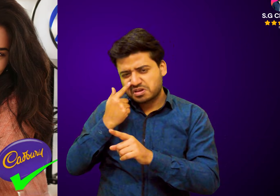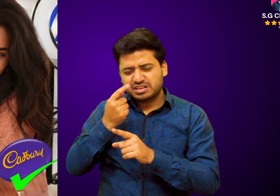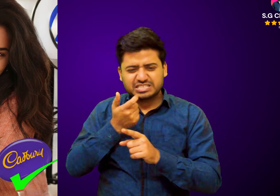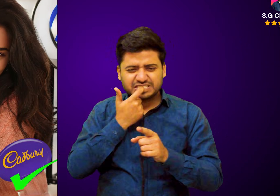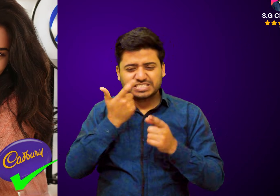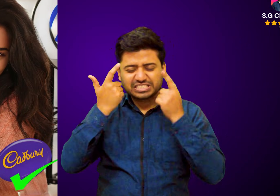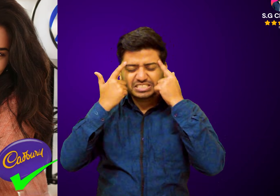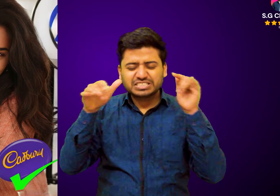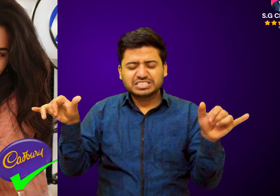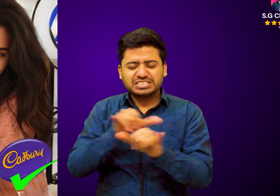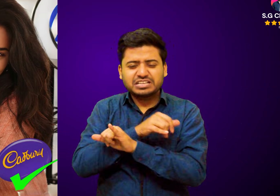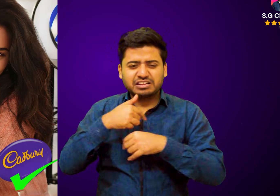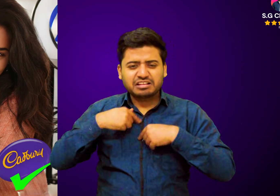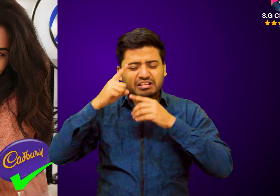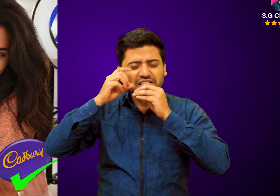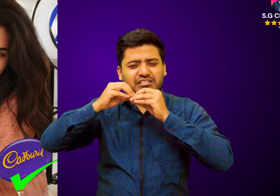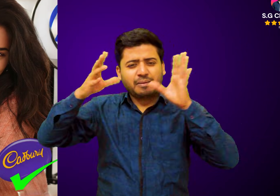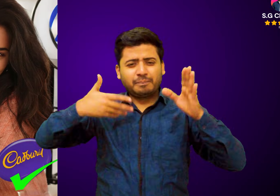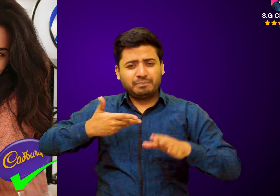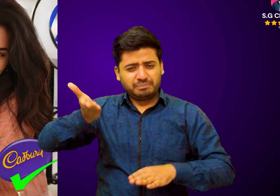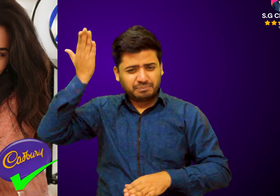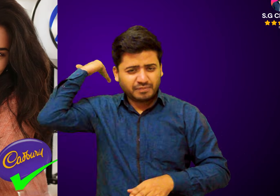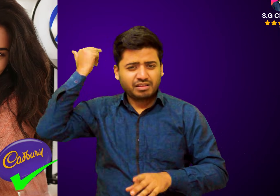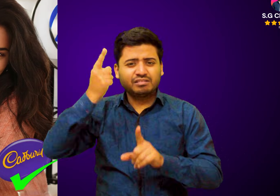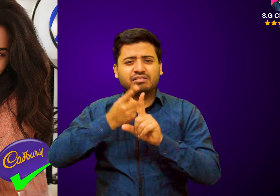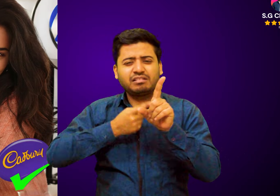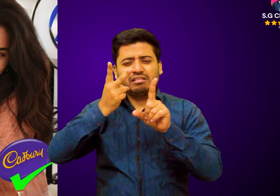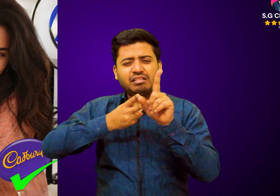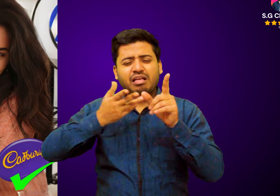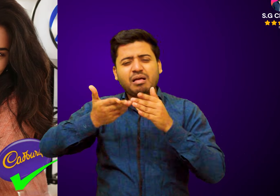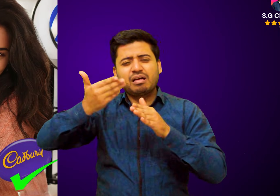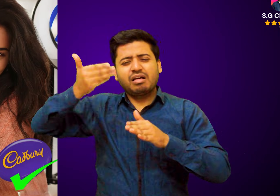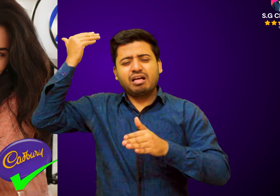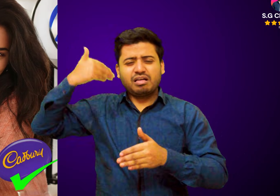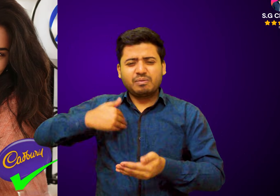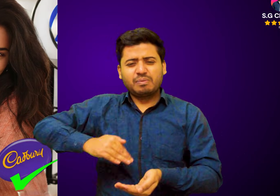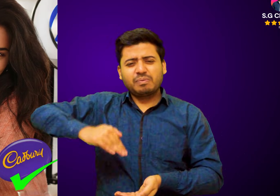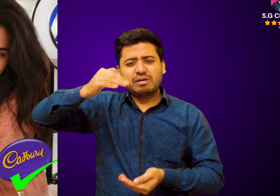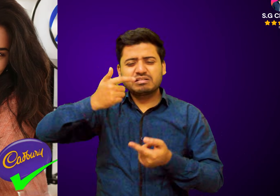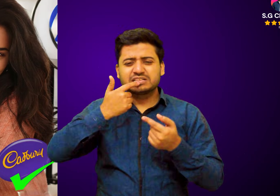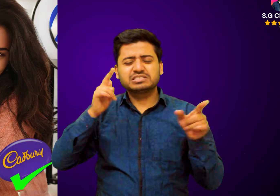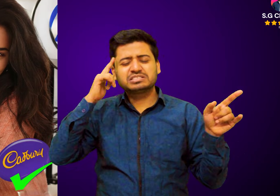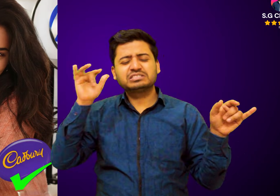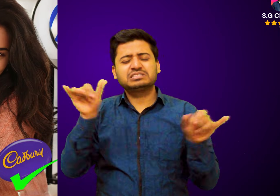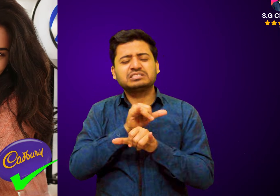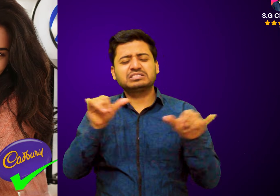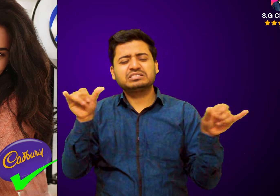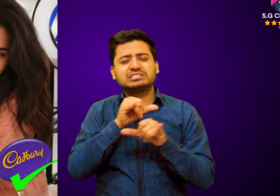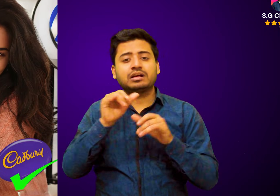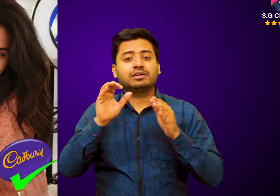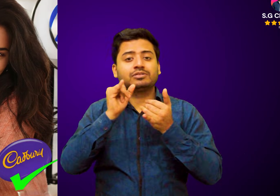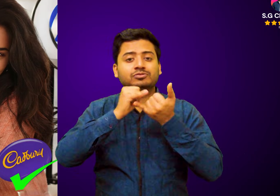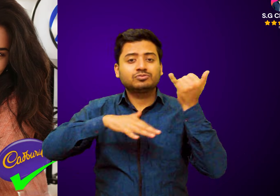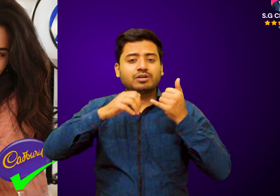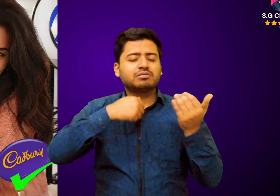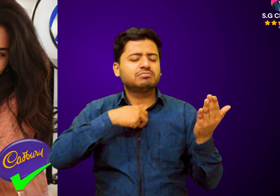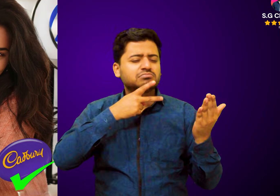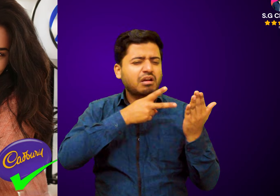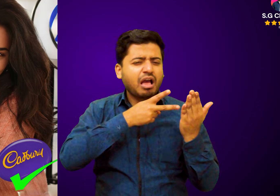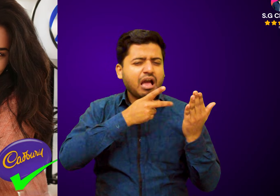versus UK. Real milk, cocoa butter, natural flavors, closer to original recipe. India, milk